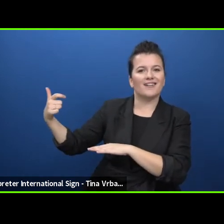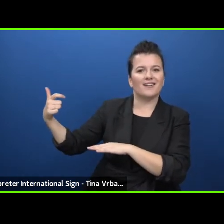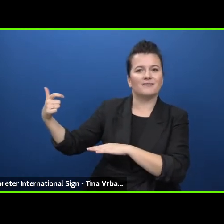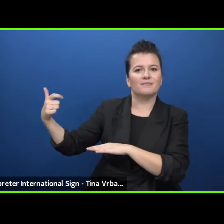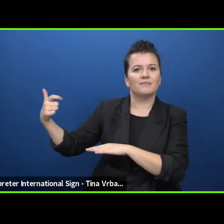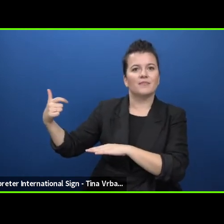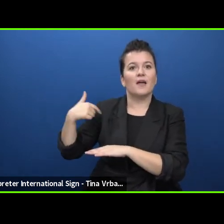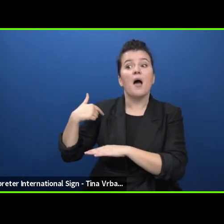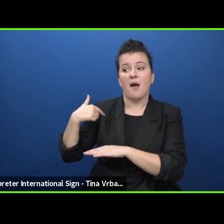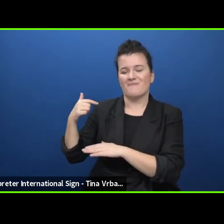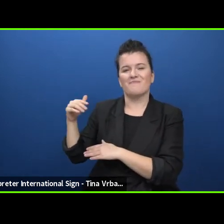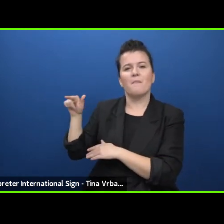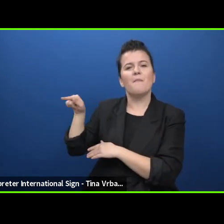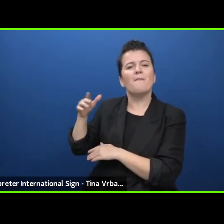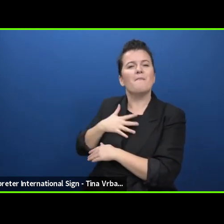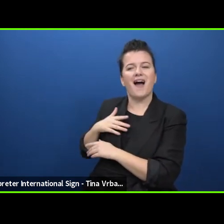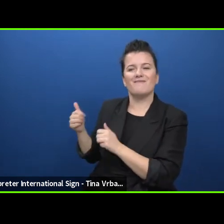my baby shot me down. Bang,